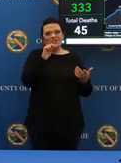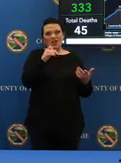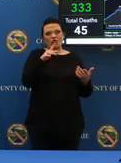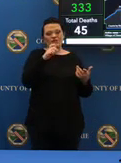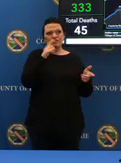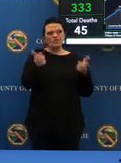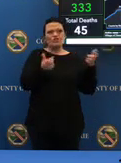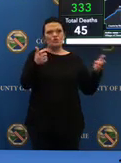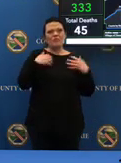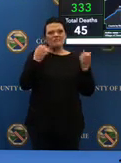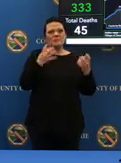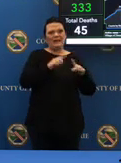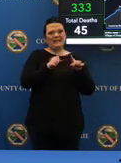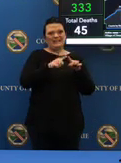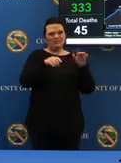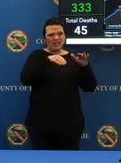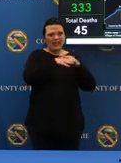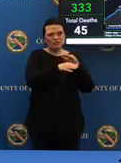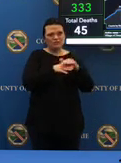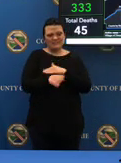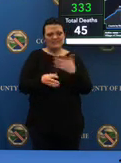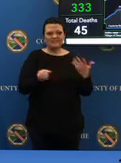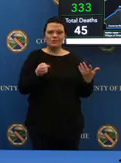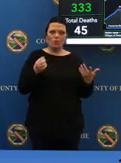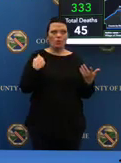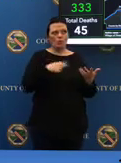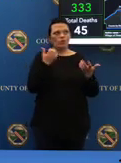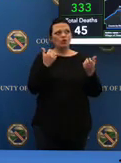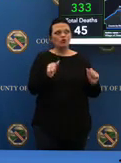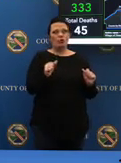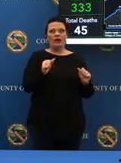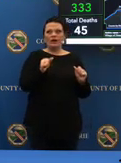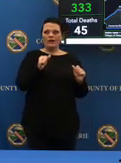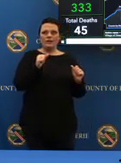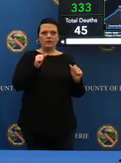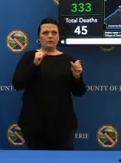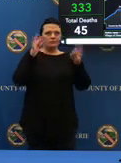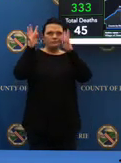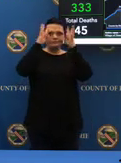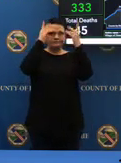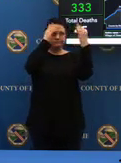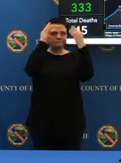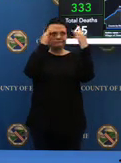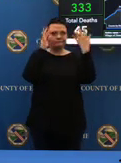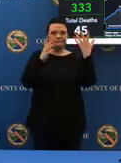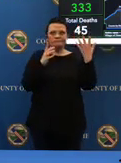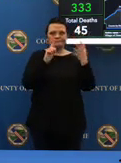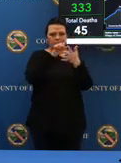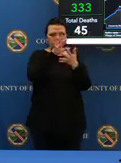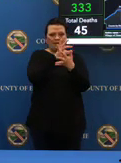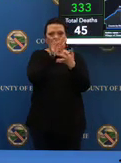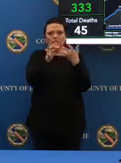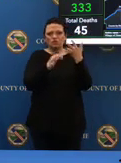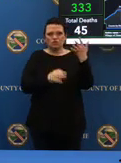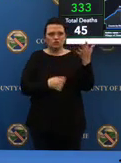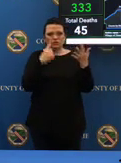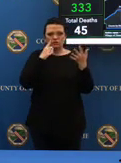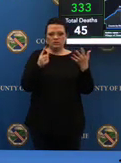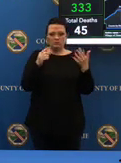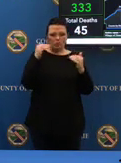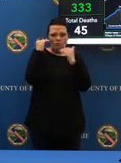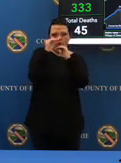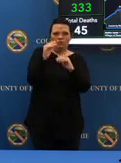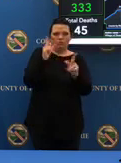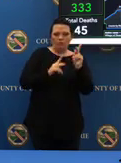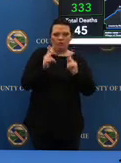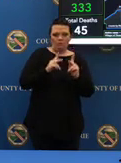we're trying to come up with alternatives to limit a lot of people being in one location. Chestnut Ridge is a huge